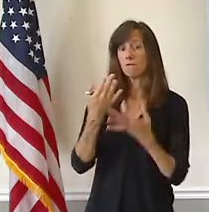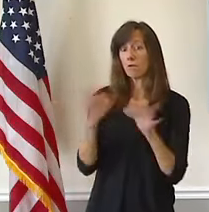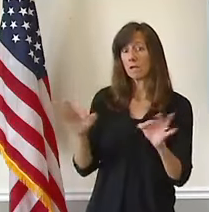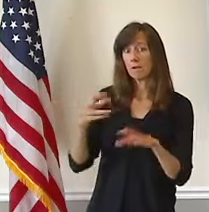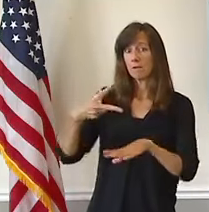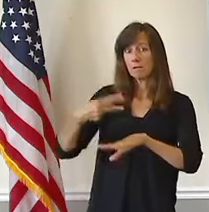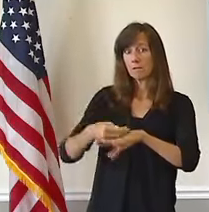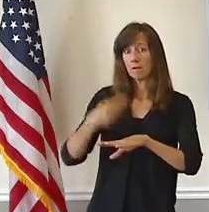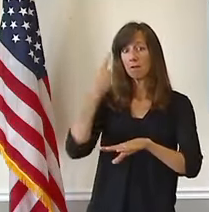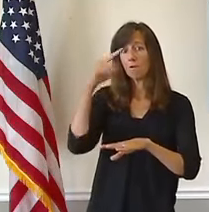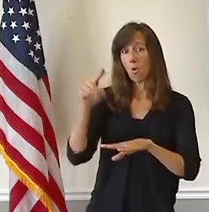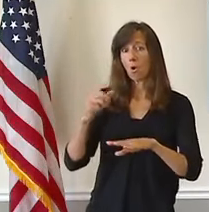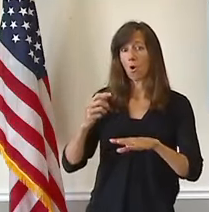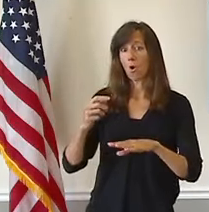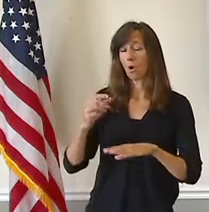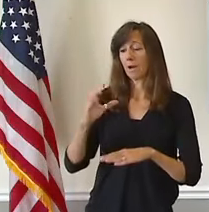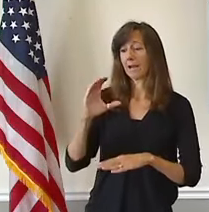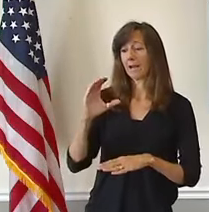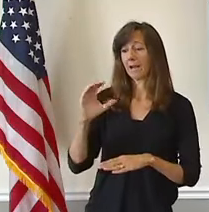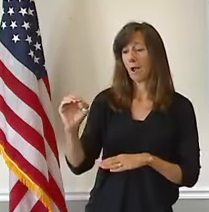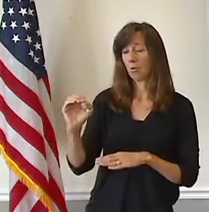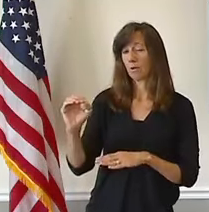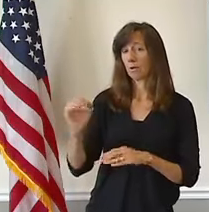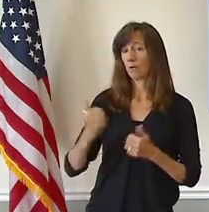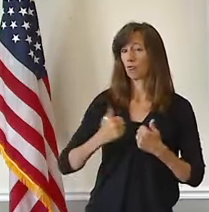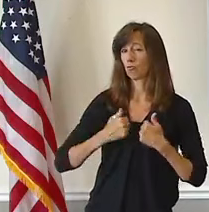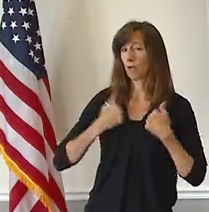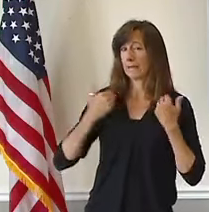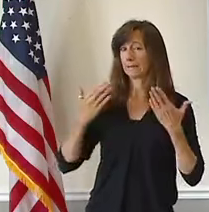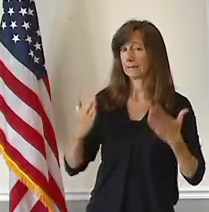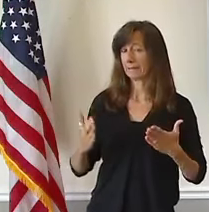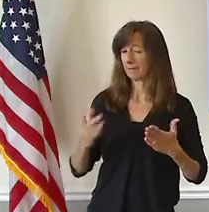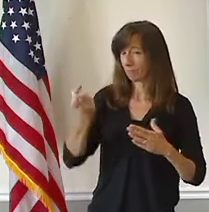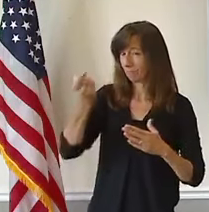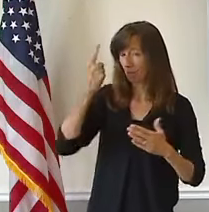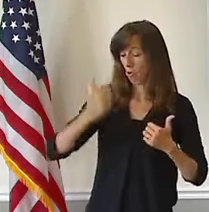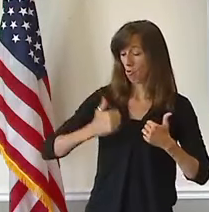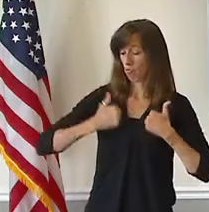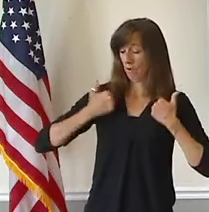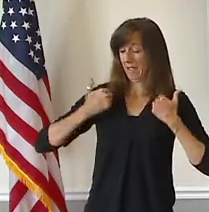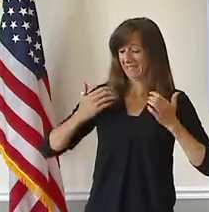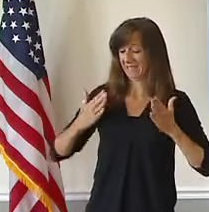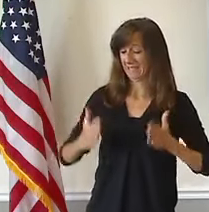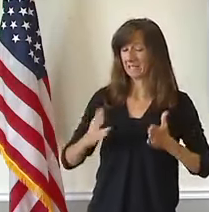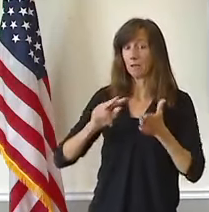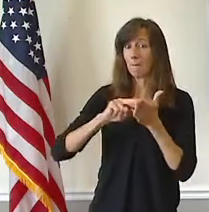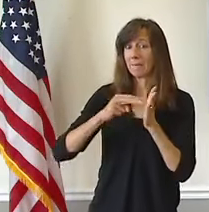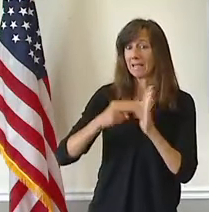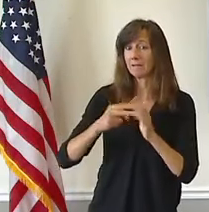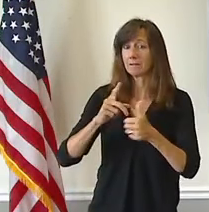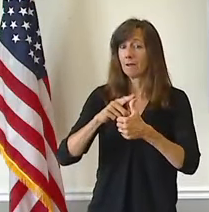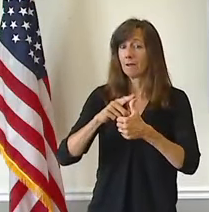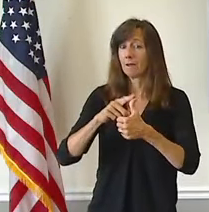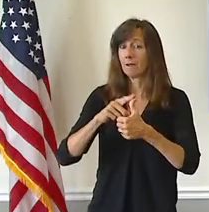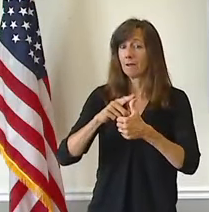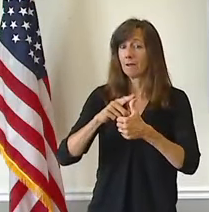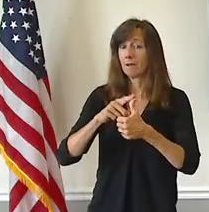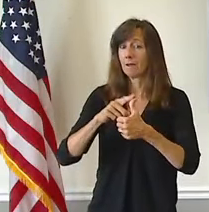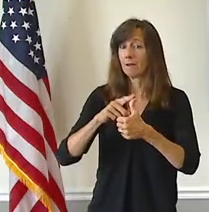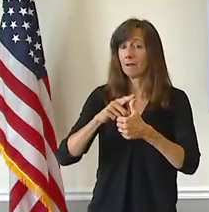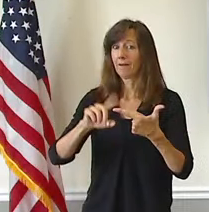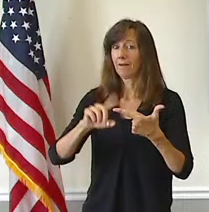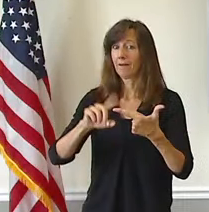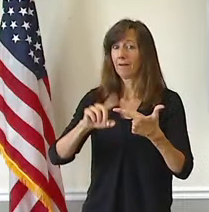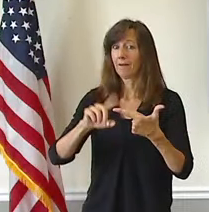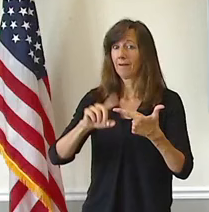residences, dogs, cats. I don't want people to think that you're getting vaccinated for your dogs or cats or domestic ferrets. I